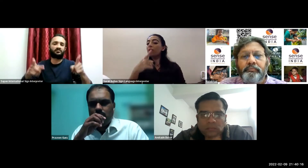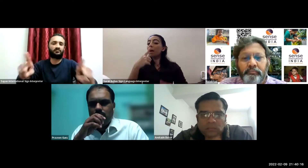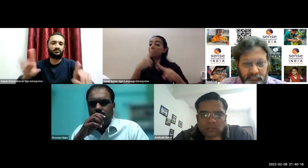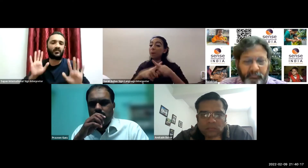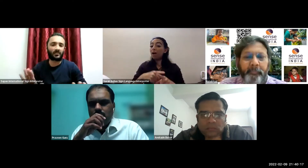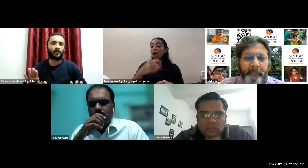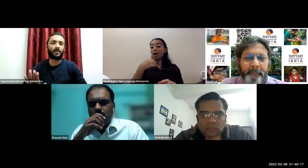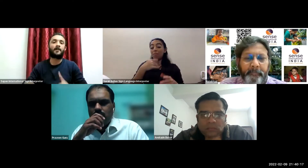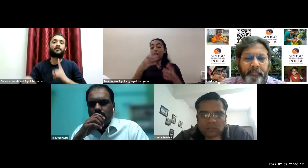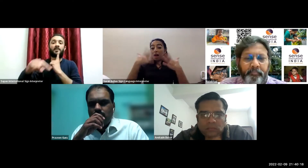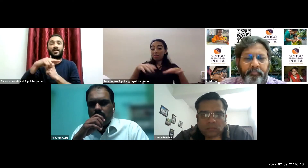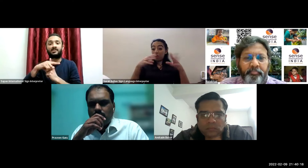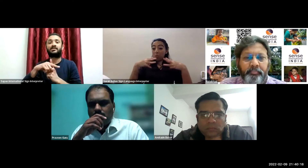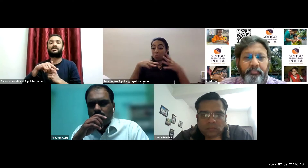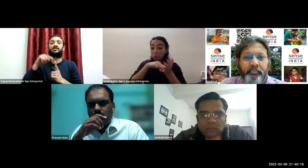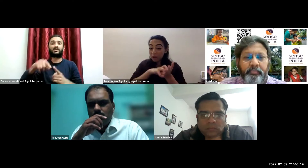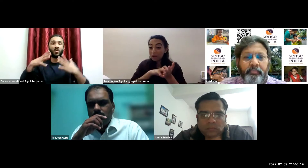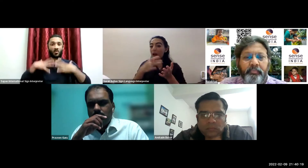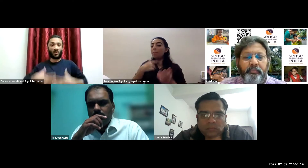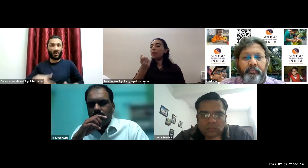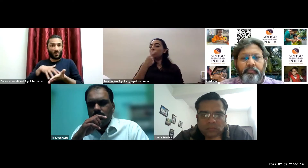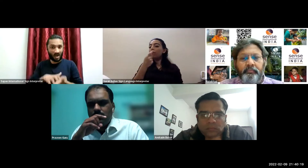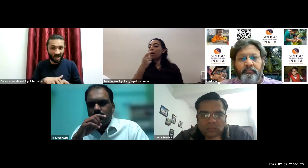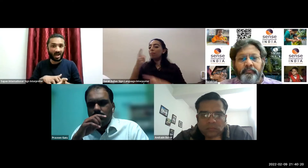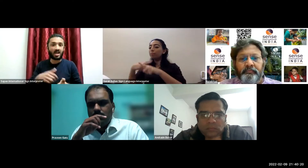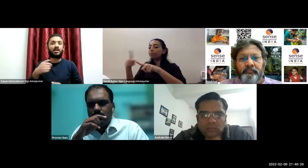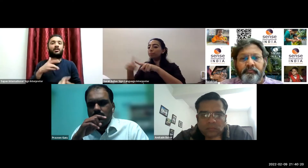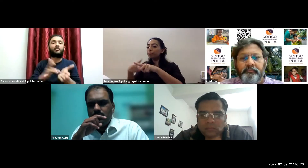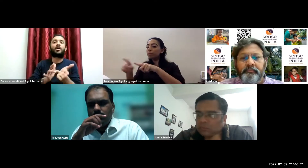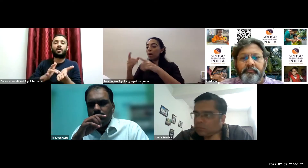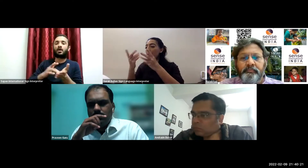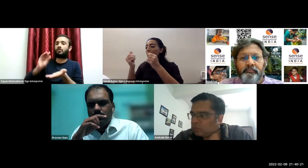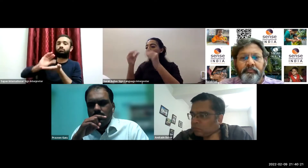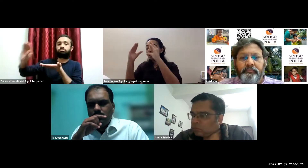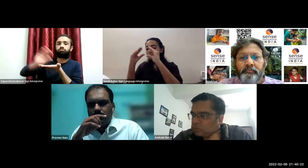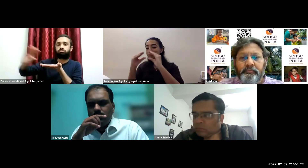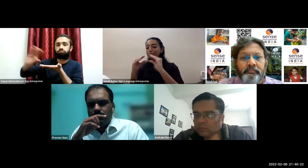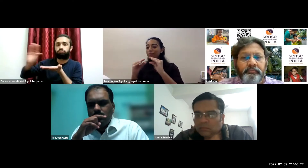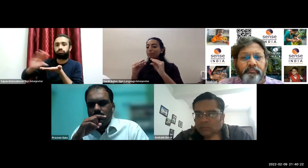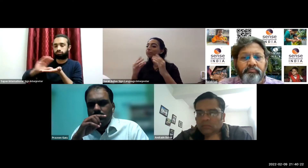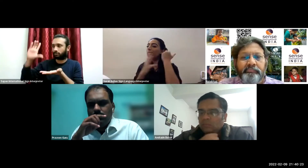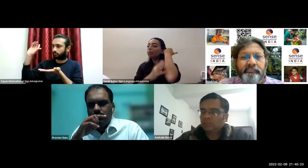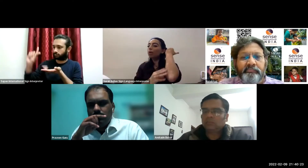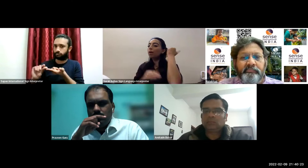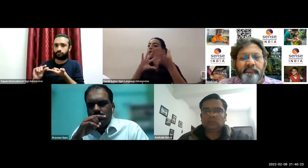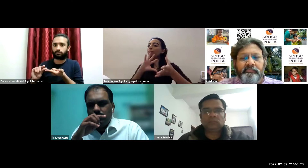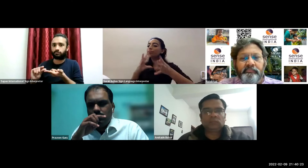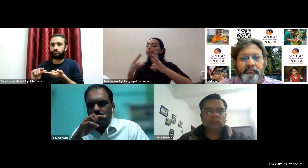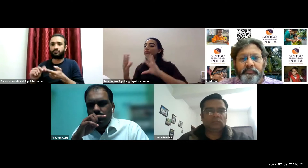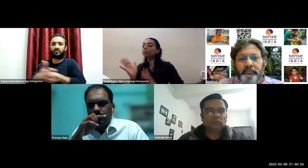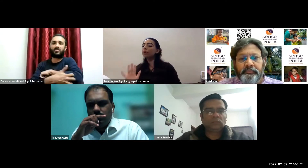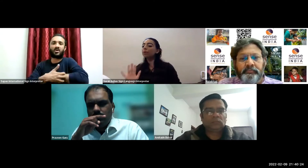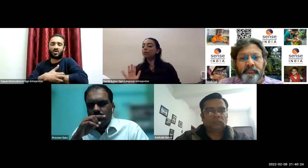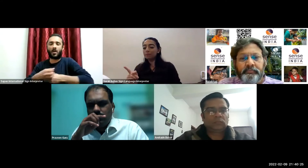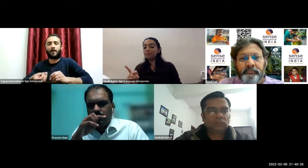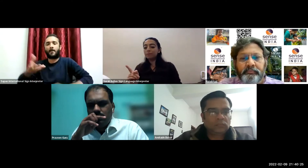hunger. This is what I think, because there is not much study, I believe, on climate change